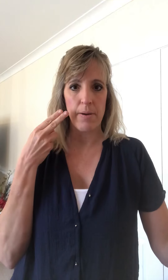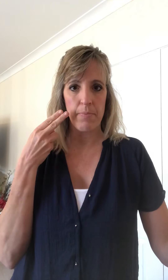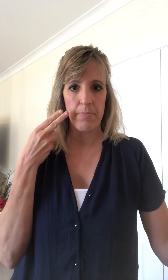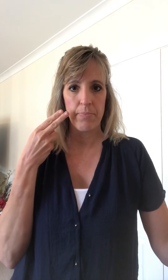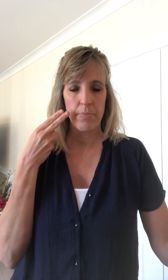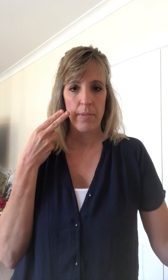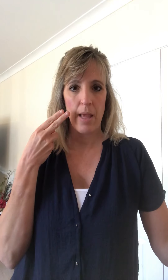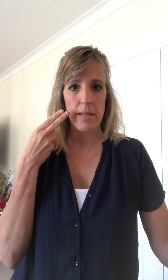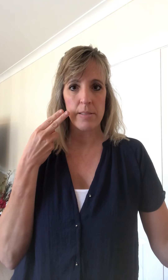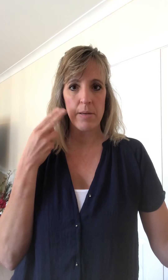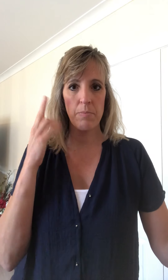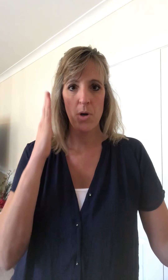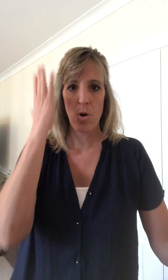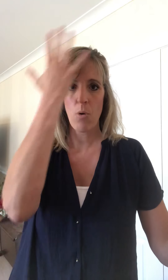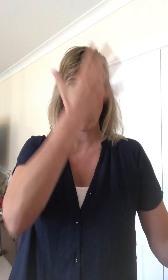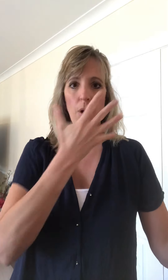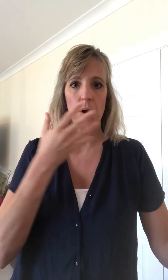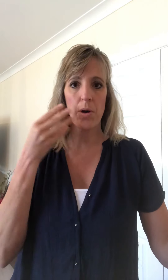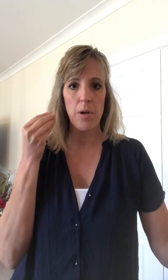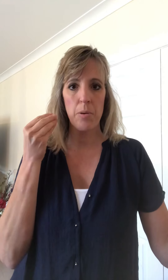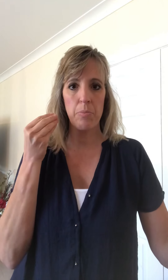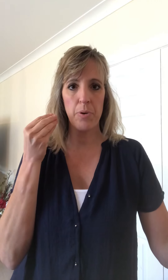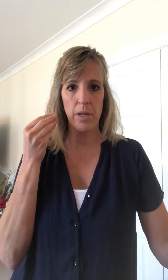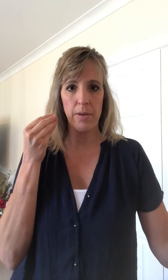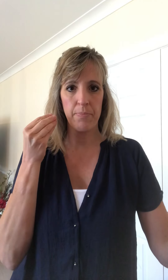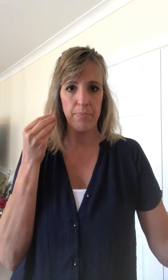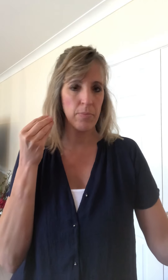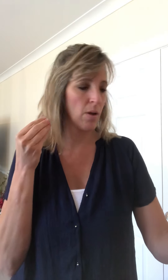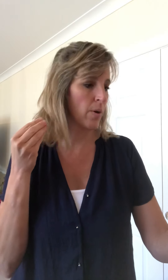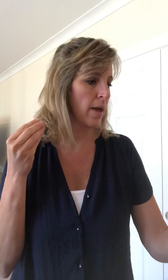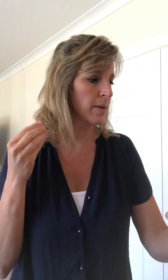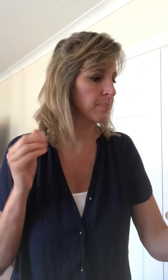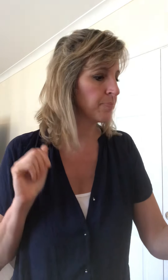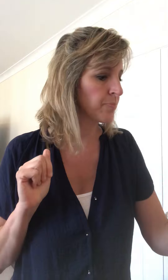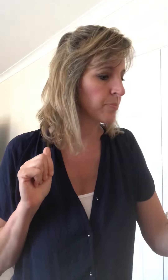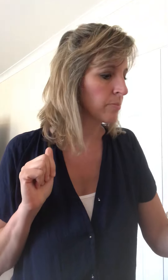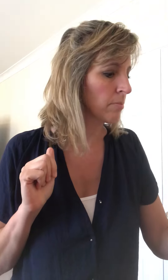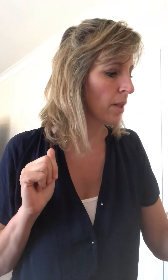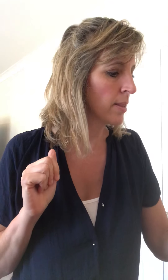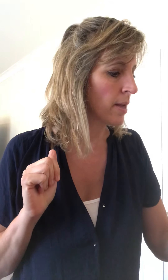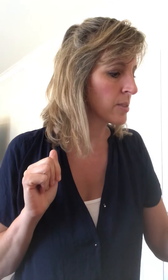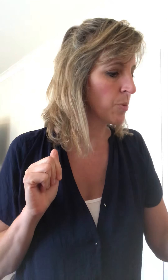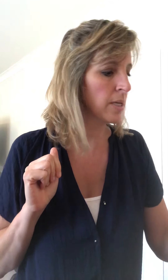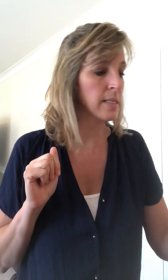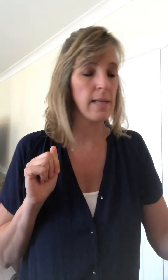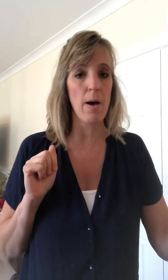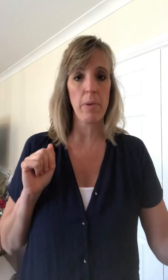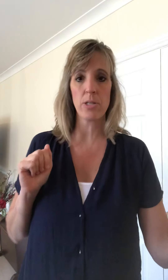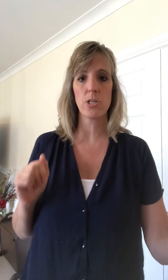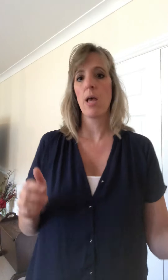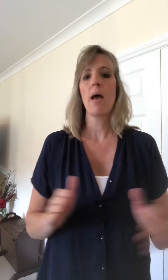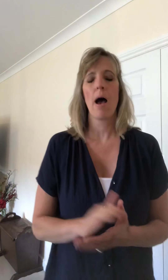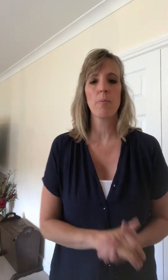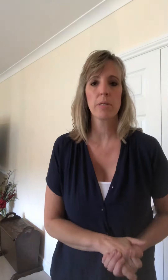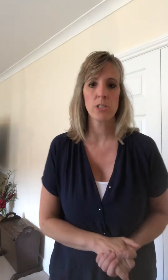Handsome. Handsome or pretty, okay? The next one is how much. How much is the